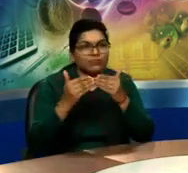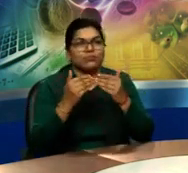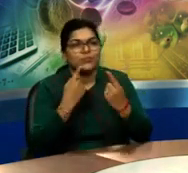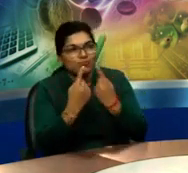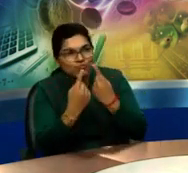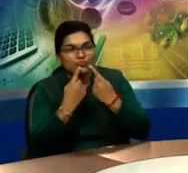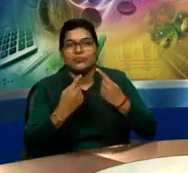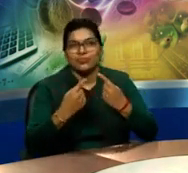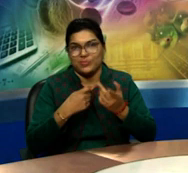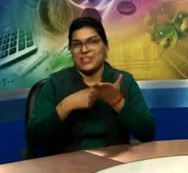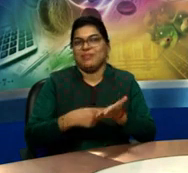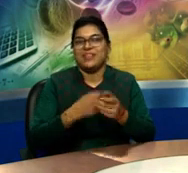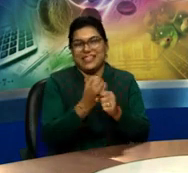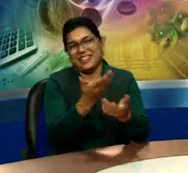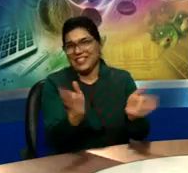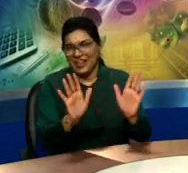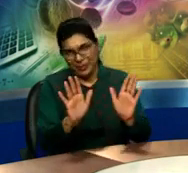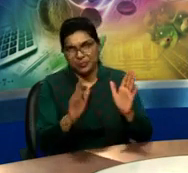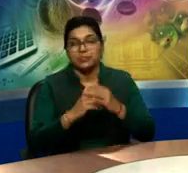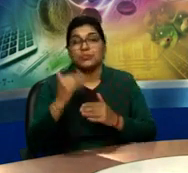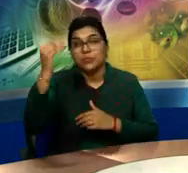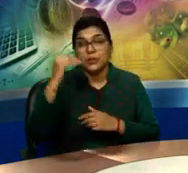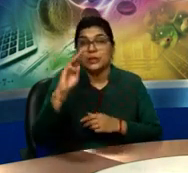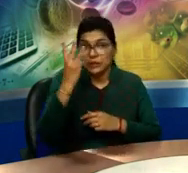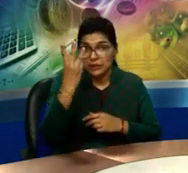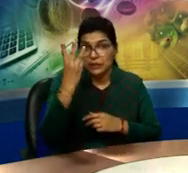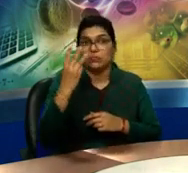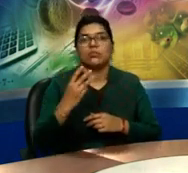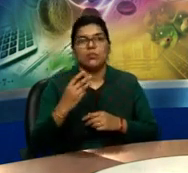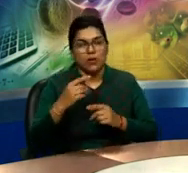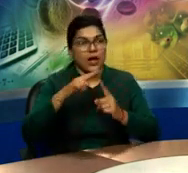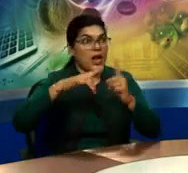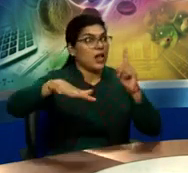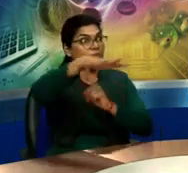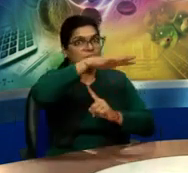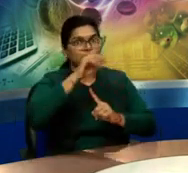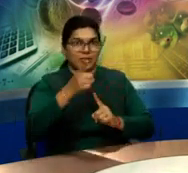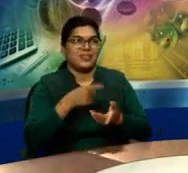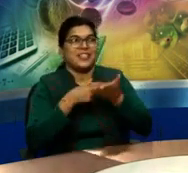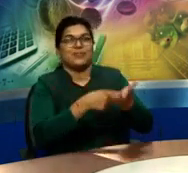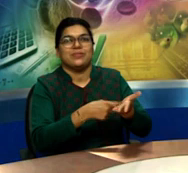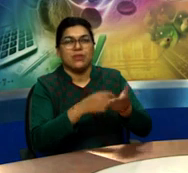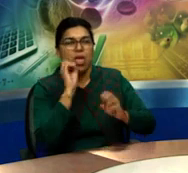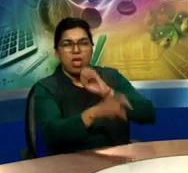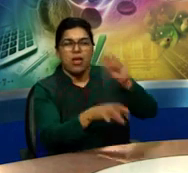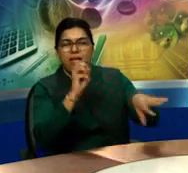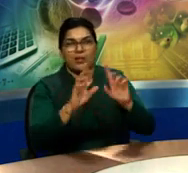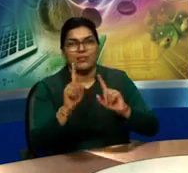we should be respectful to self and the other. The third point explains the respect for the